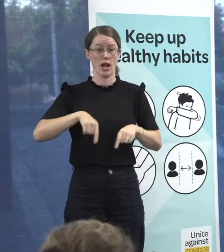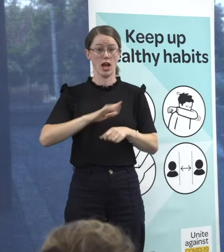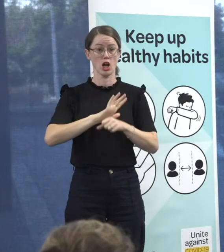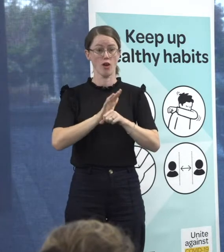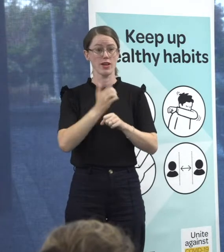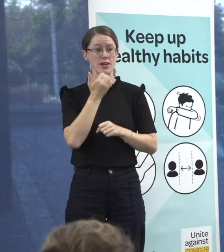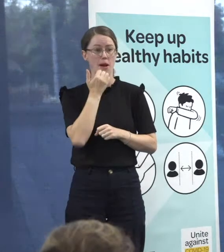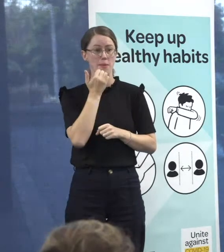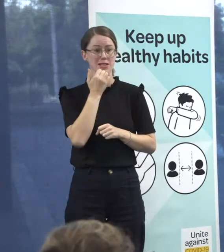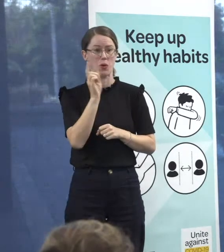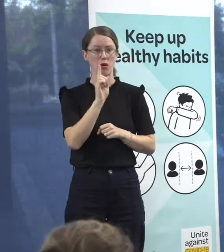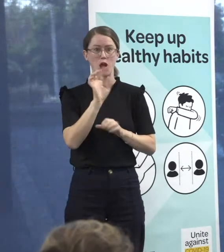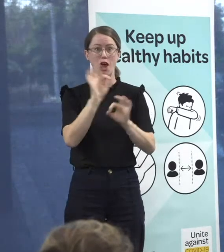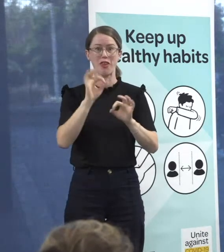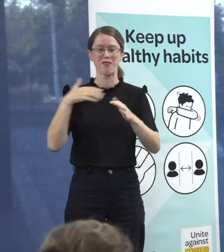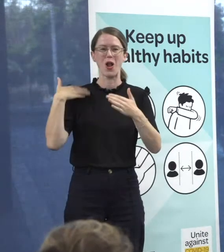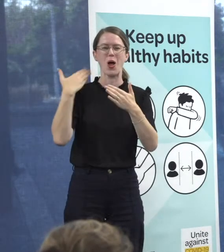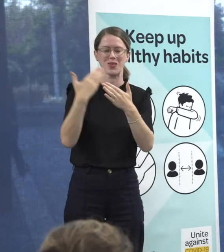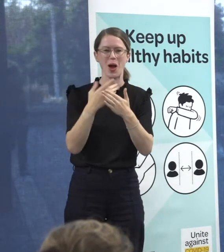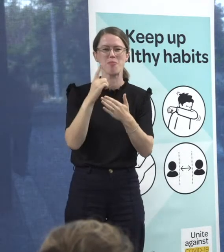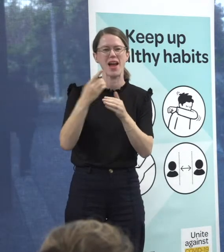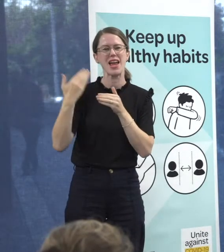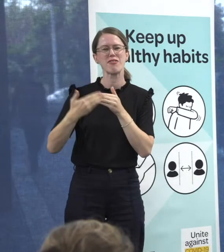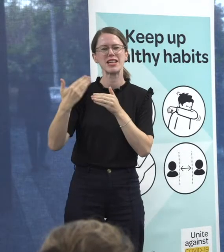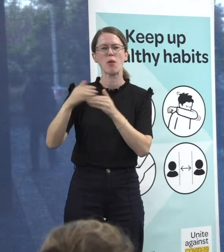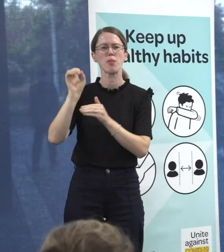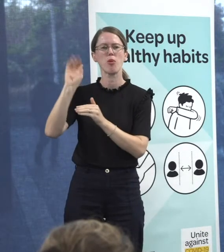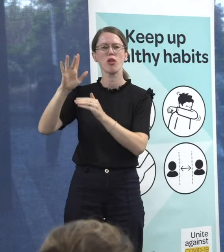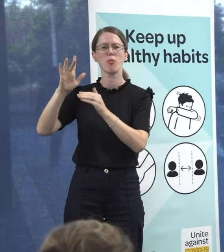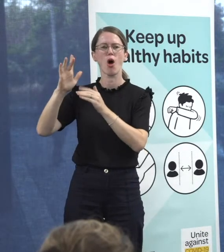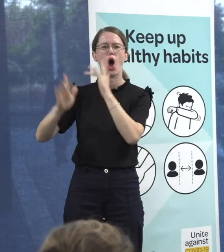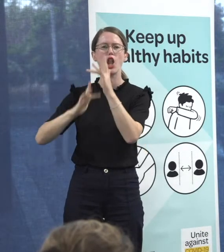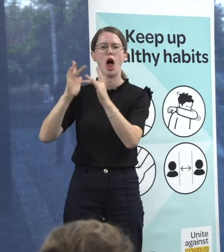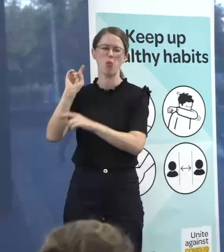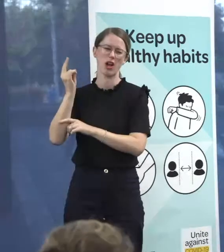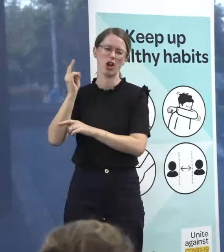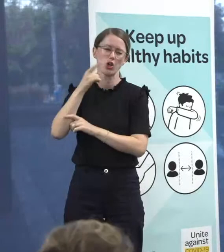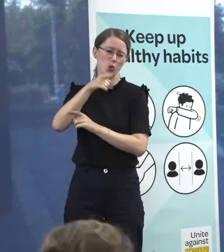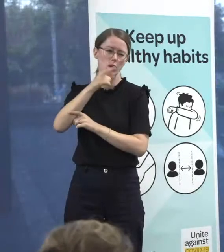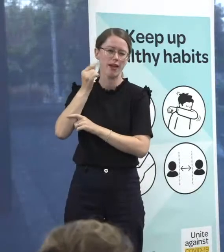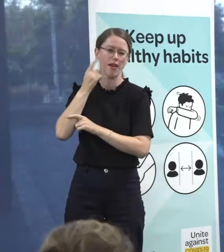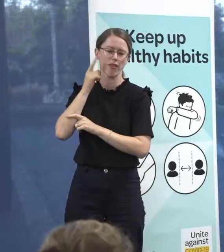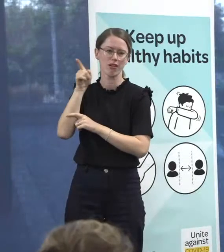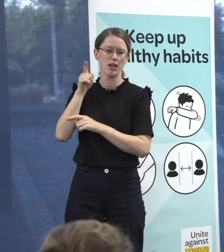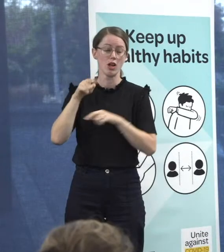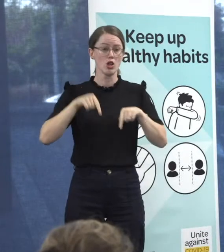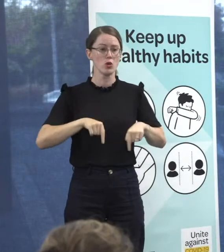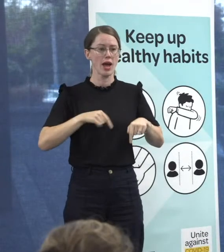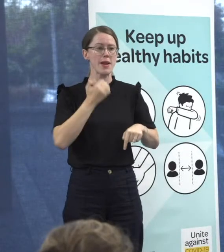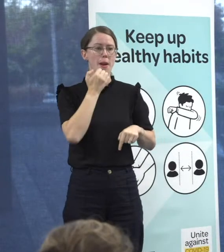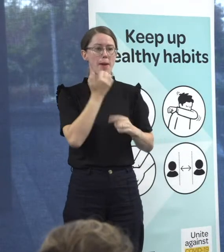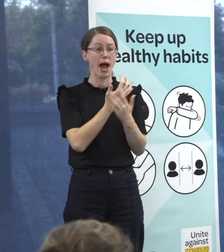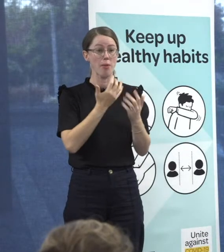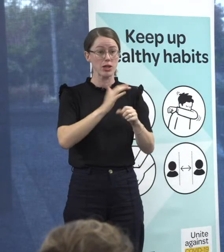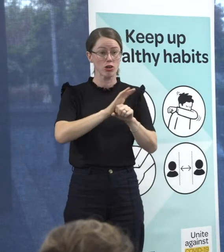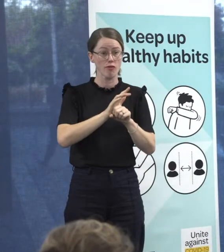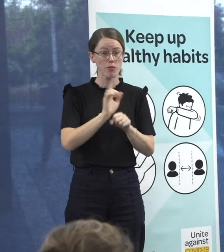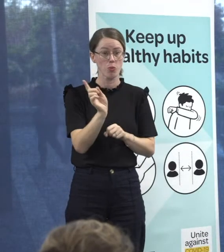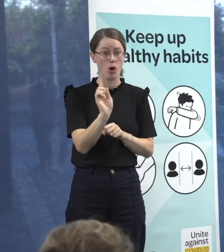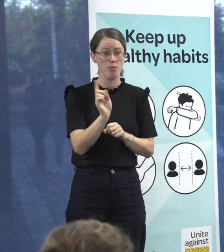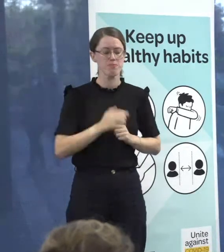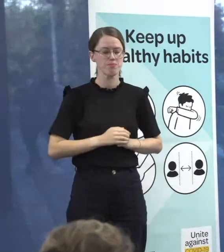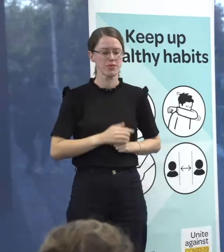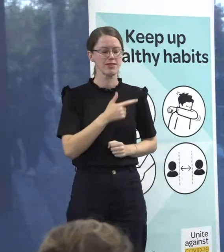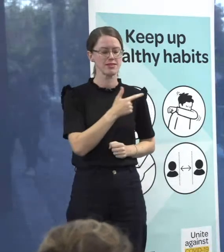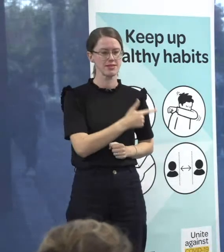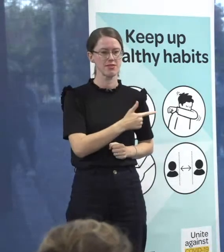numbers. We haven't done this for a while. They come out in the 1 p.m. statement every day, but today our number of new community cases